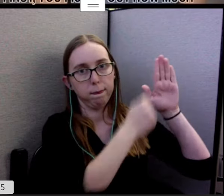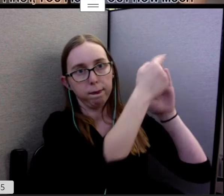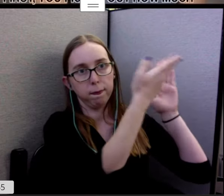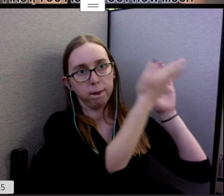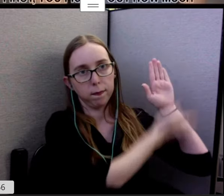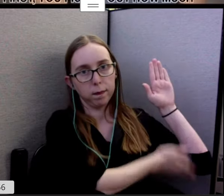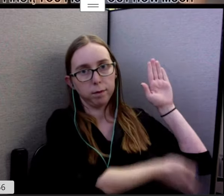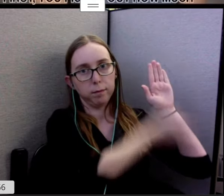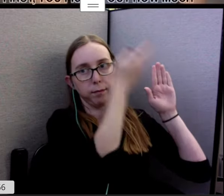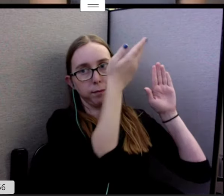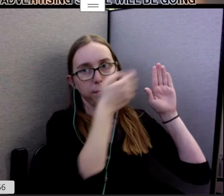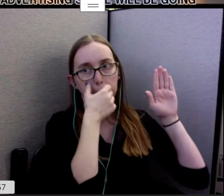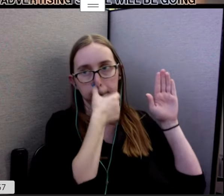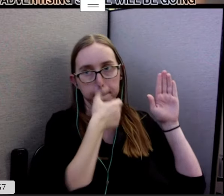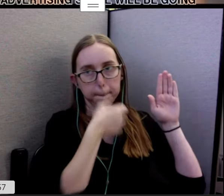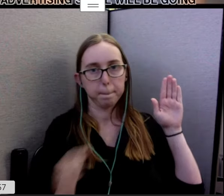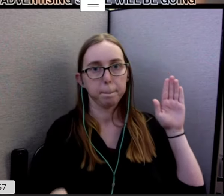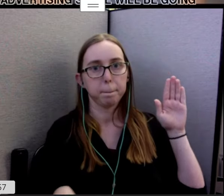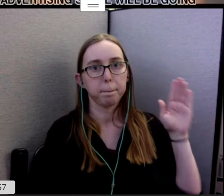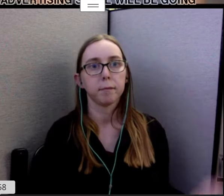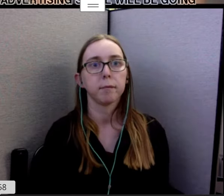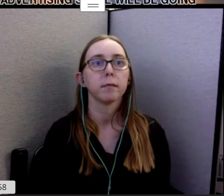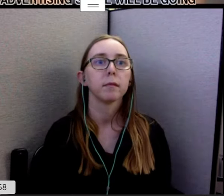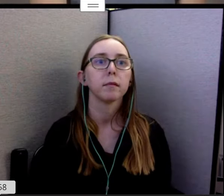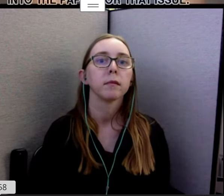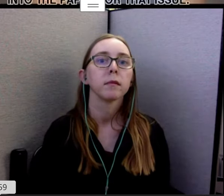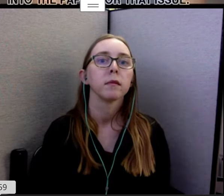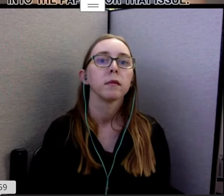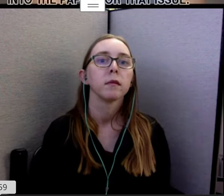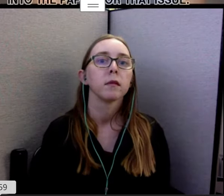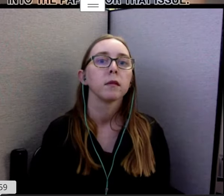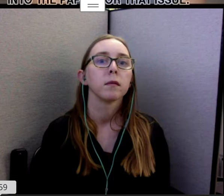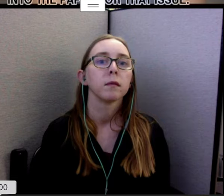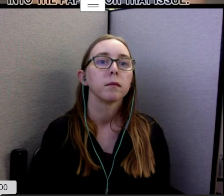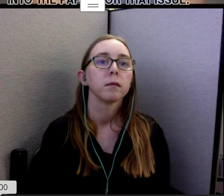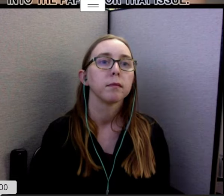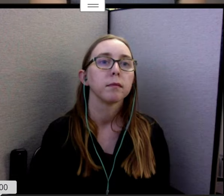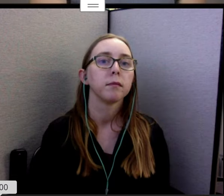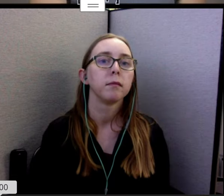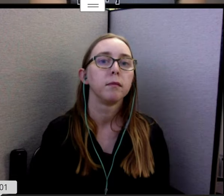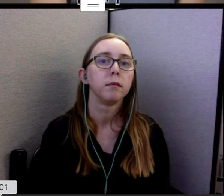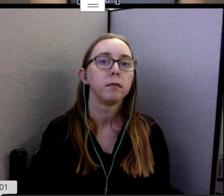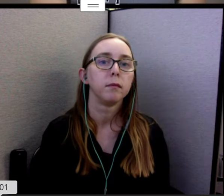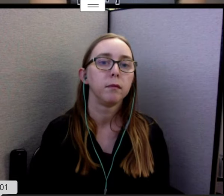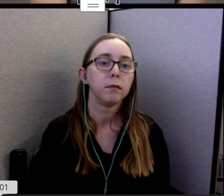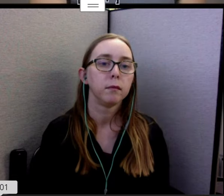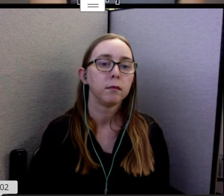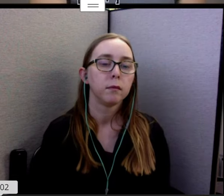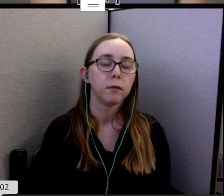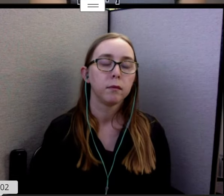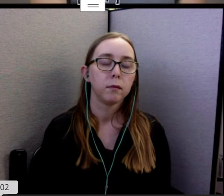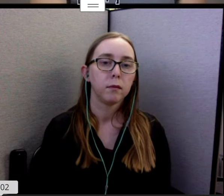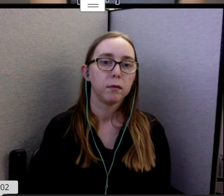First, you figure out how much advertising space will be going into the paper for that issue.